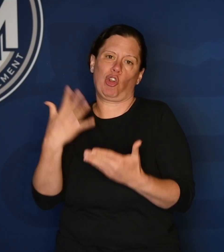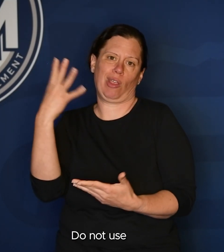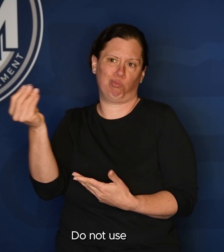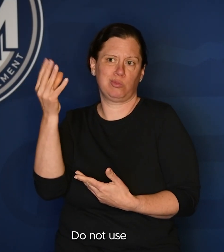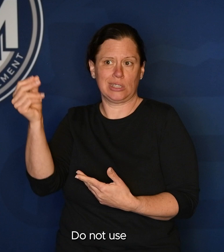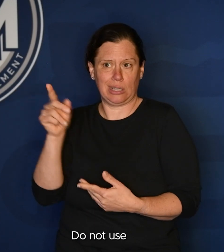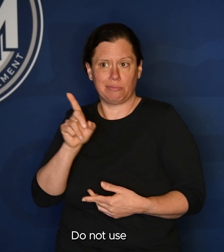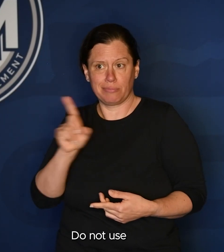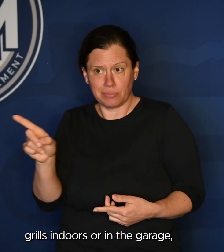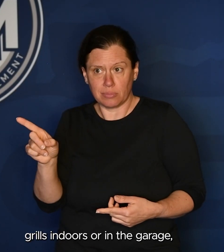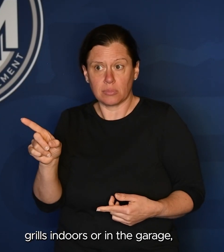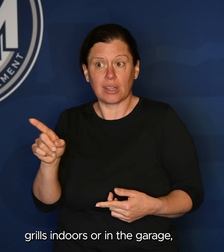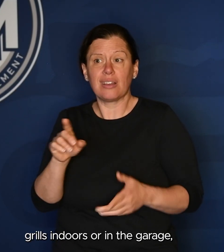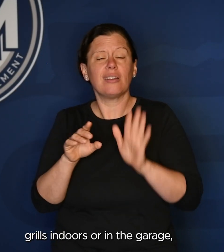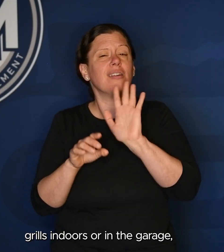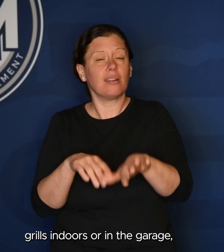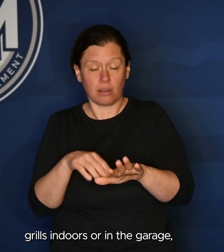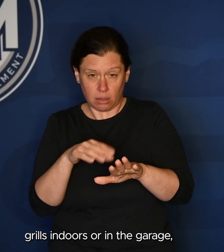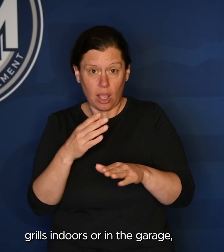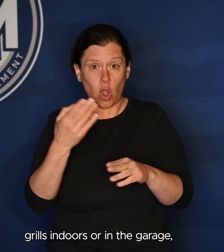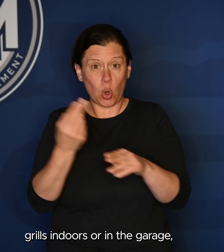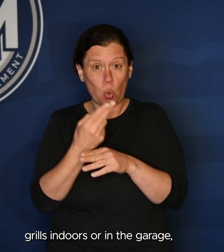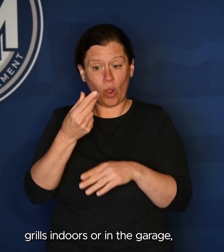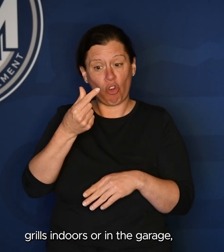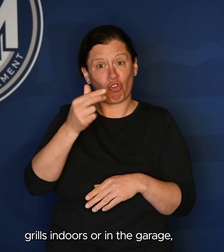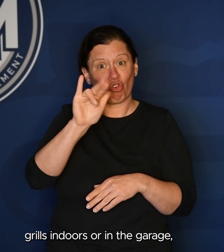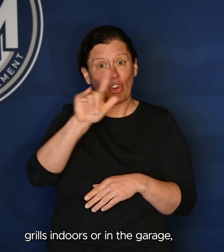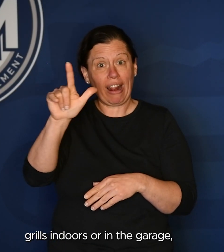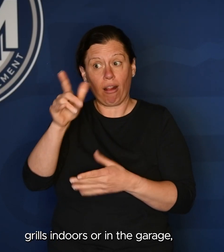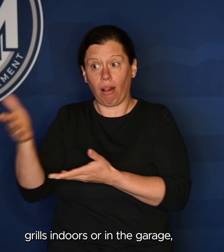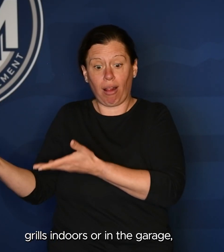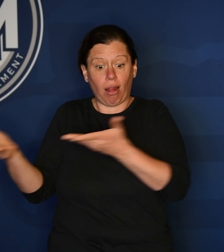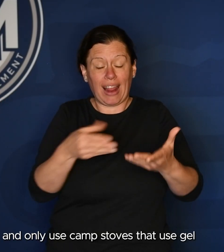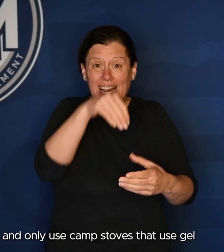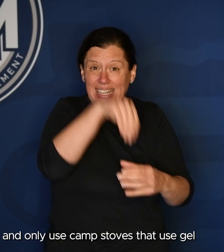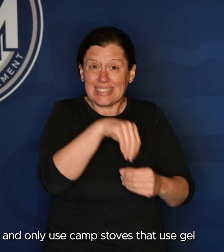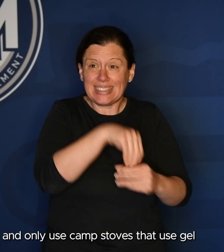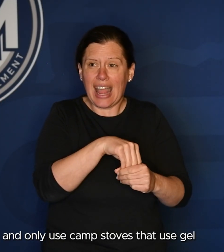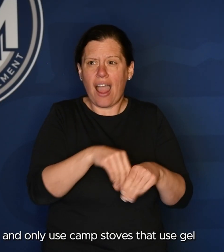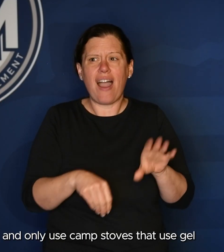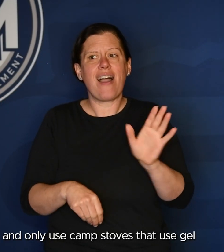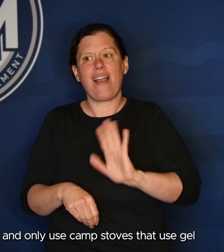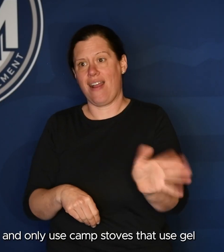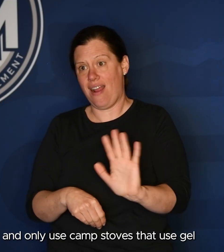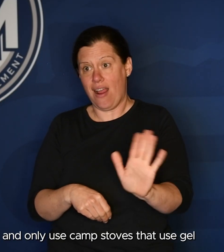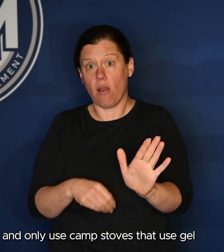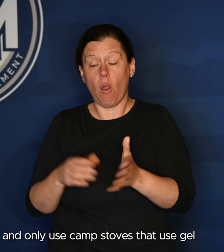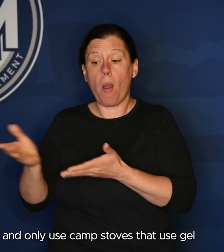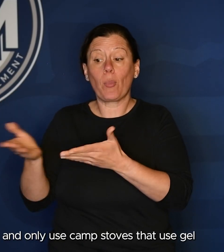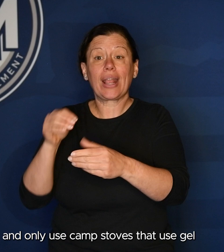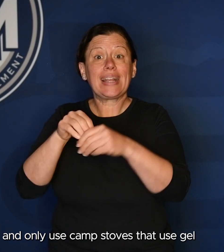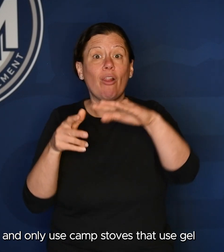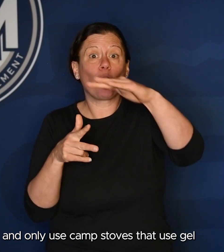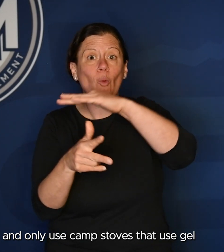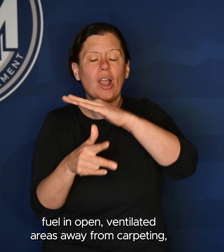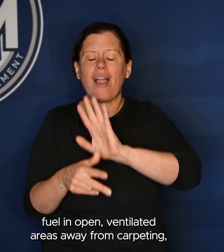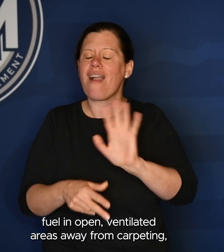Do not use grills indoors or in the garage, and only use camp stoves that use gel fuel